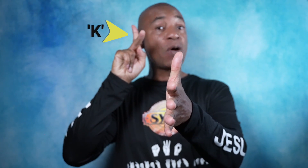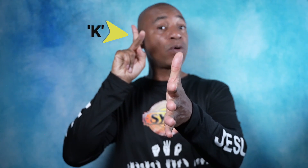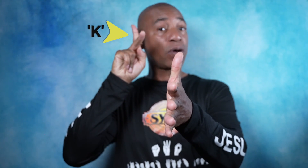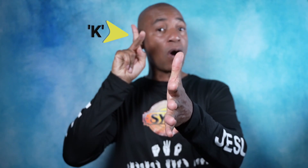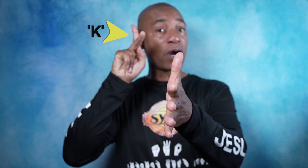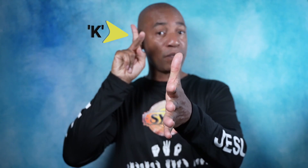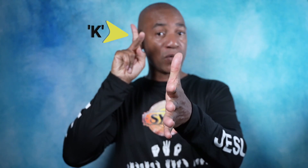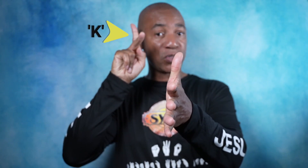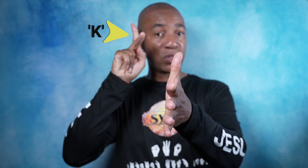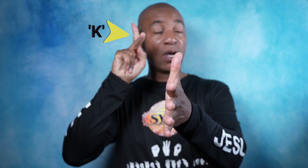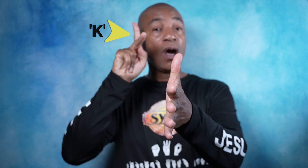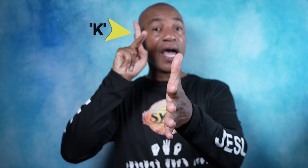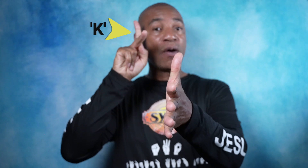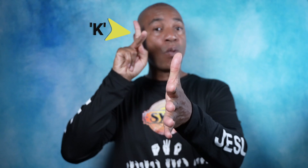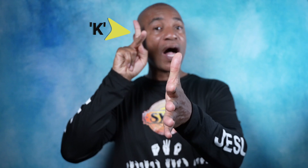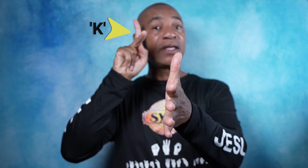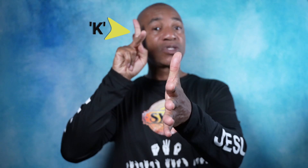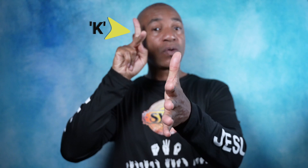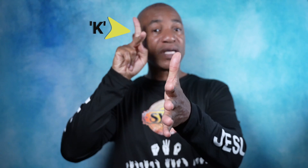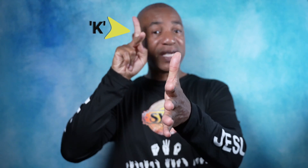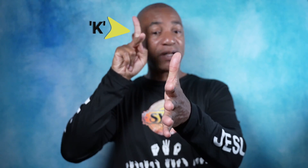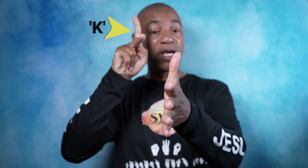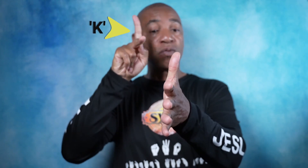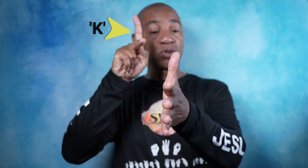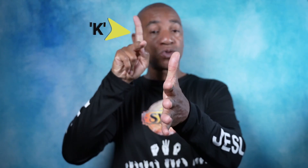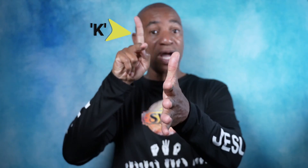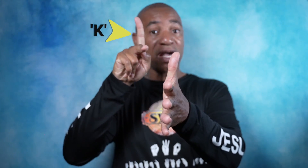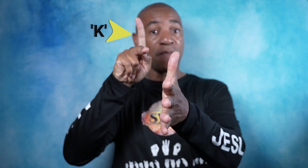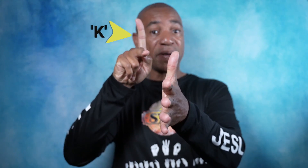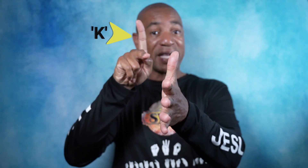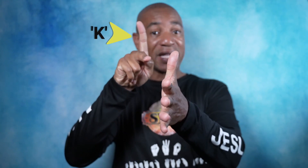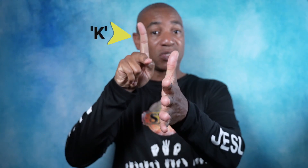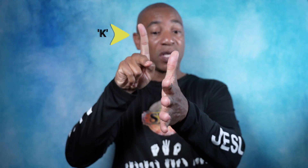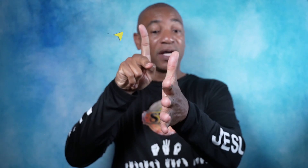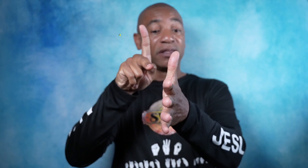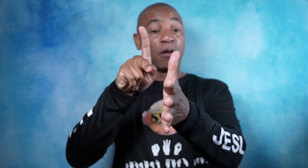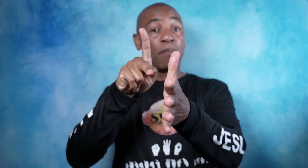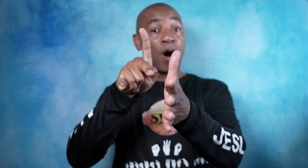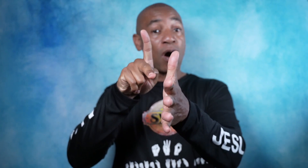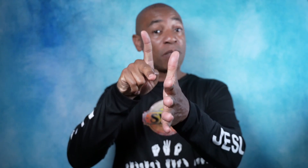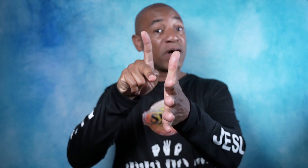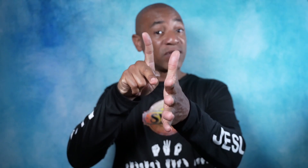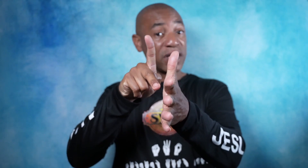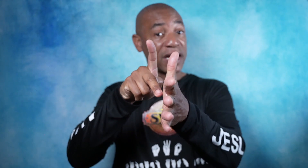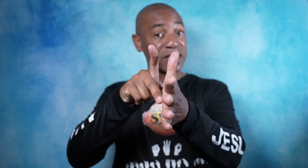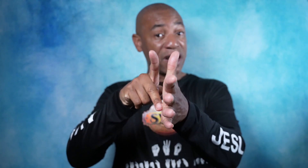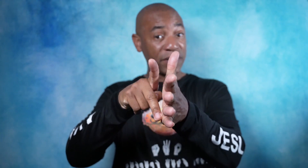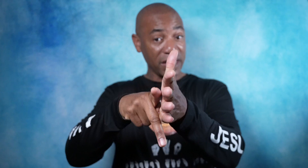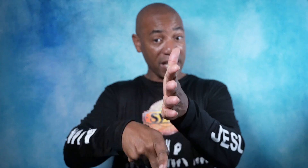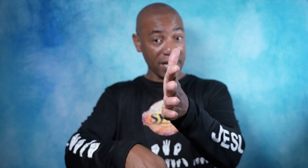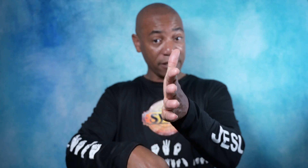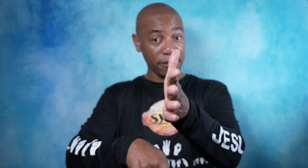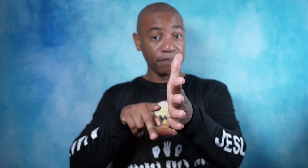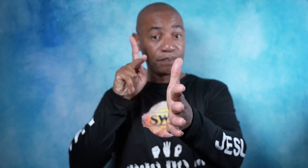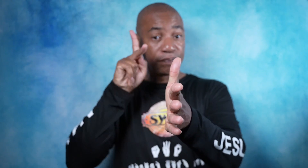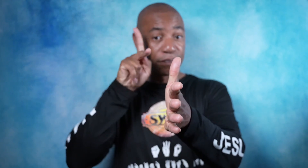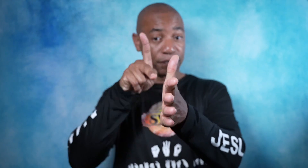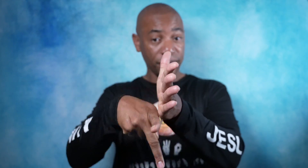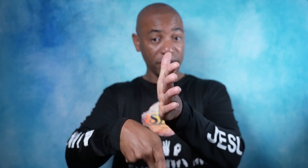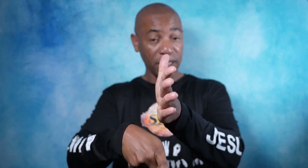downward arc motion. And while it's going down, it will strike up against the palm of the non-dominant hand.